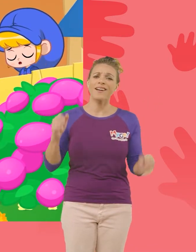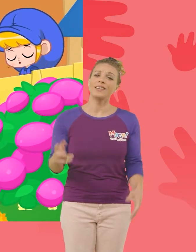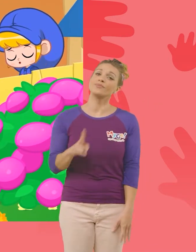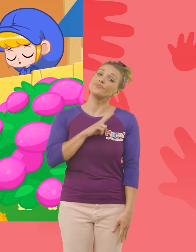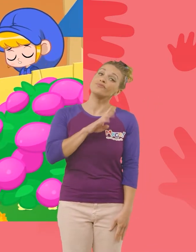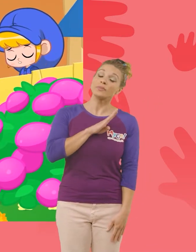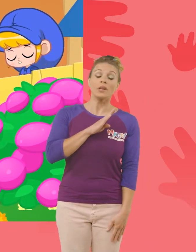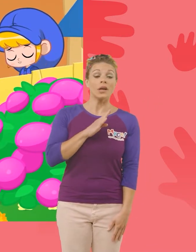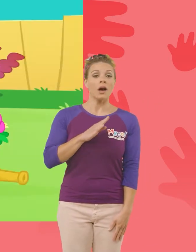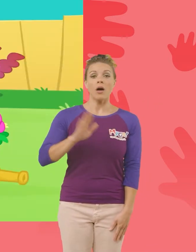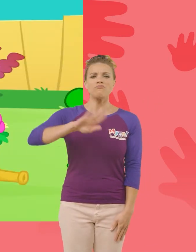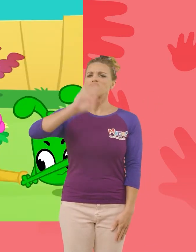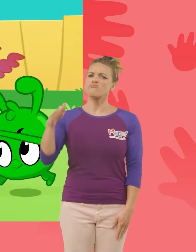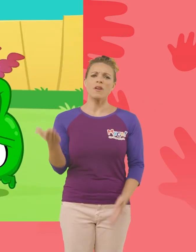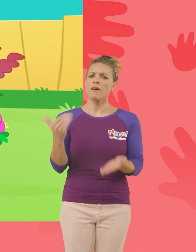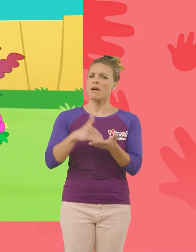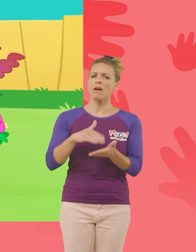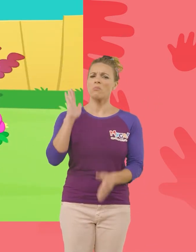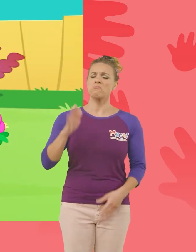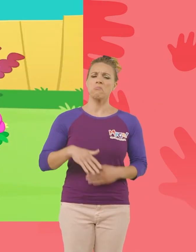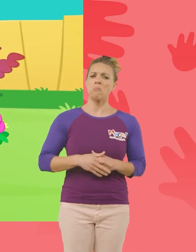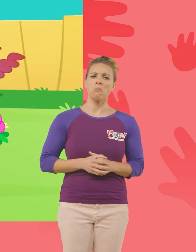Vanderboos. We will never do so again.